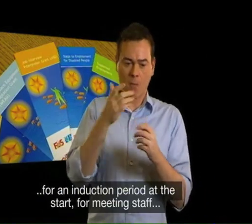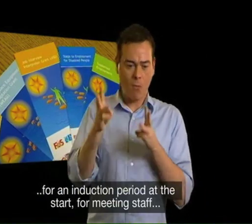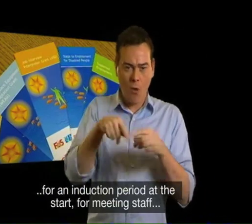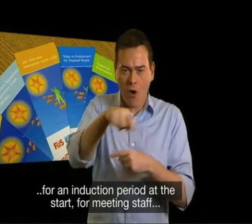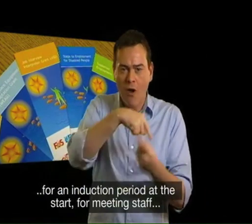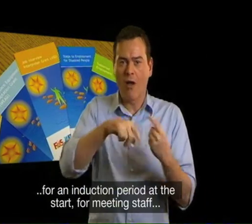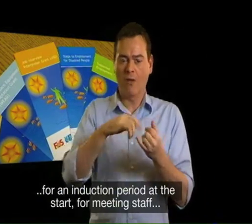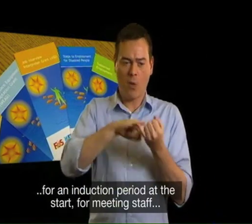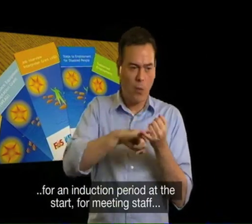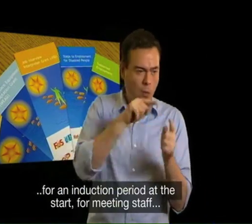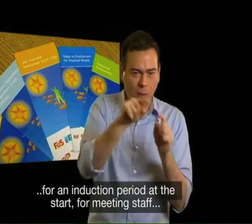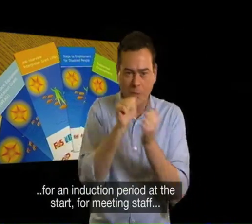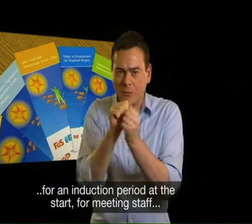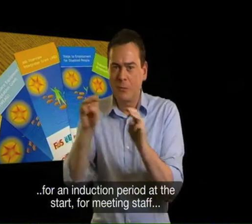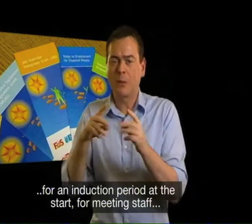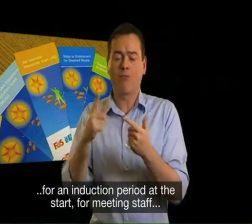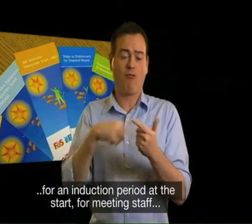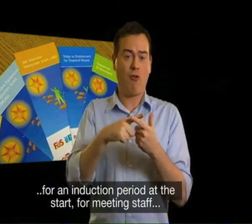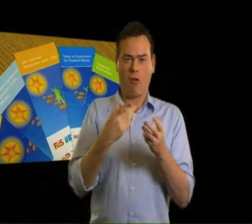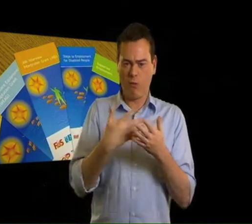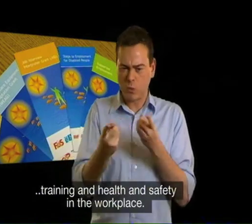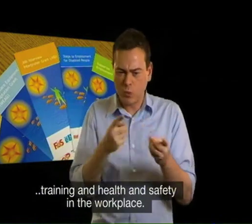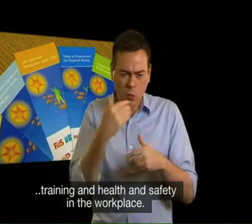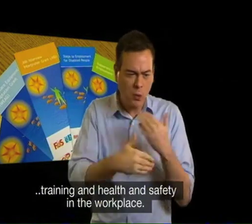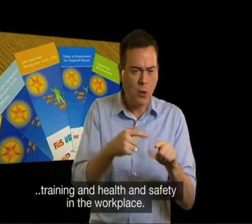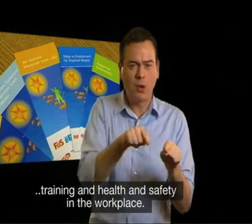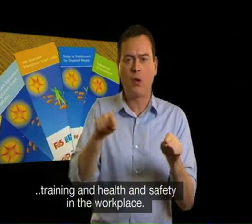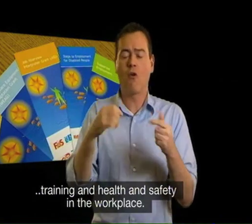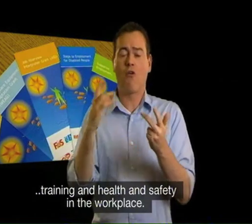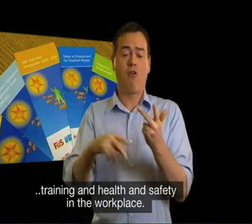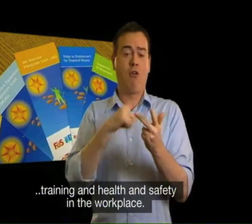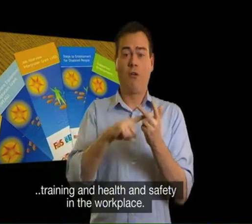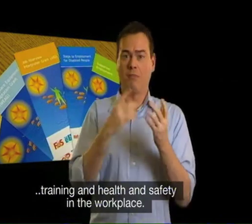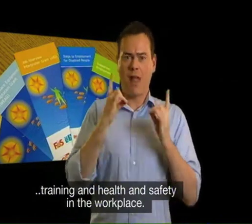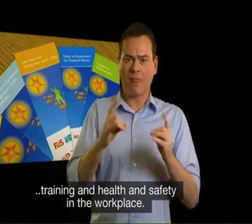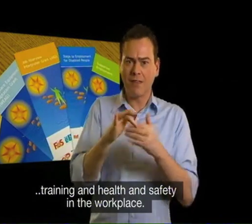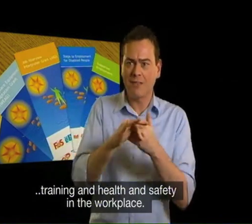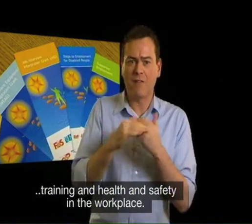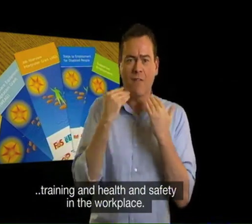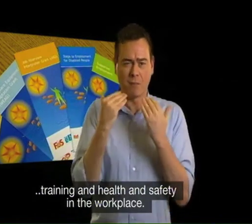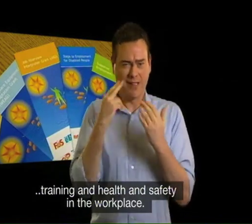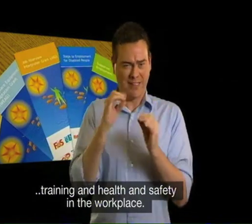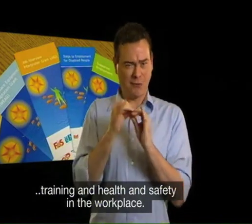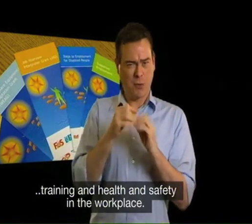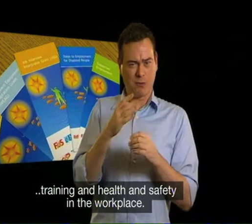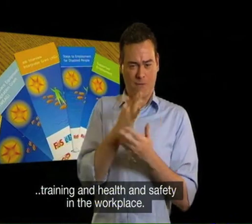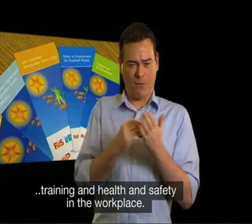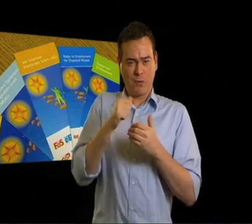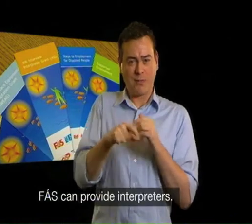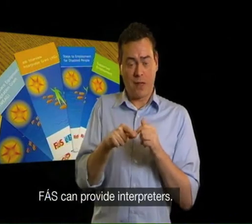start, for meeting the staff, training, and health and safety in the workplace. FÁS